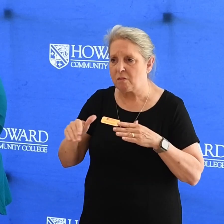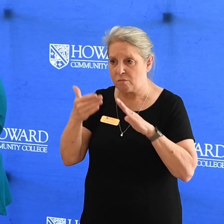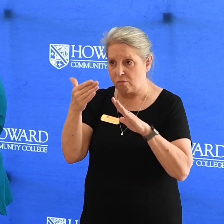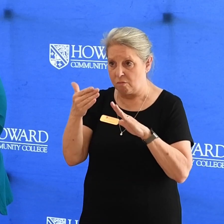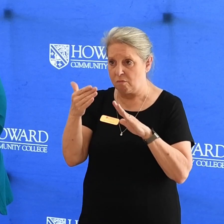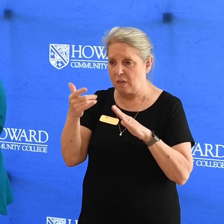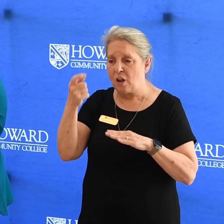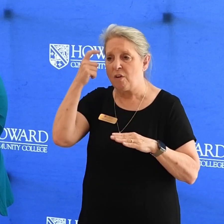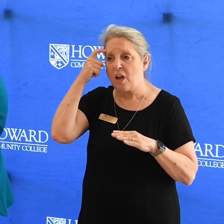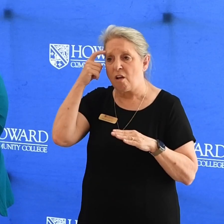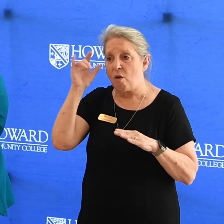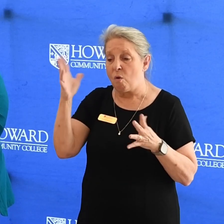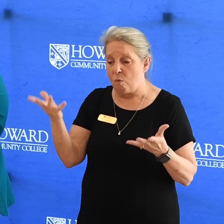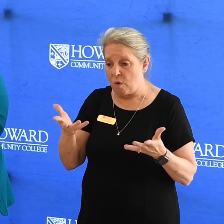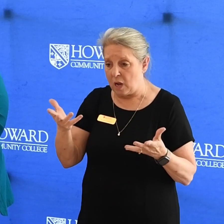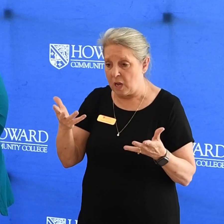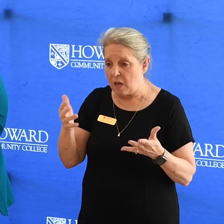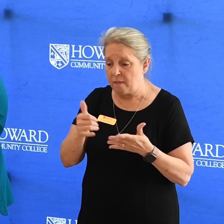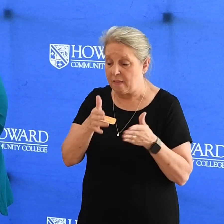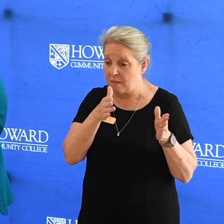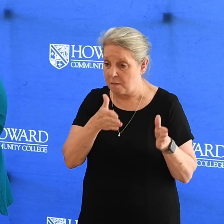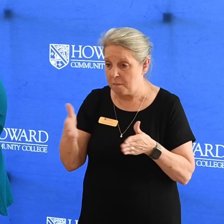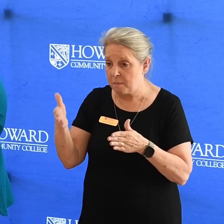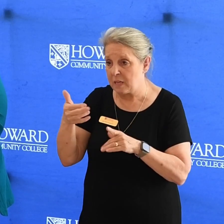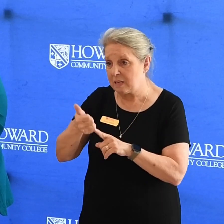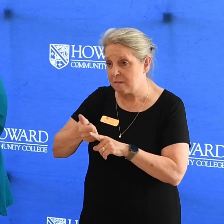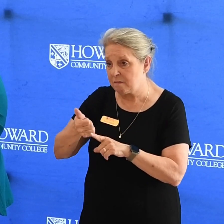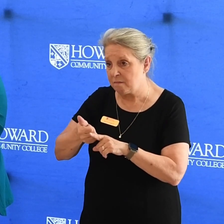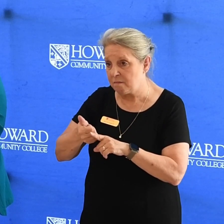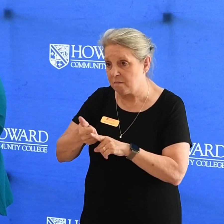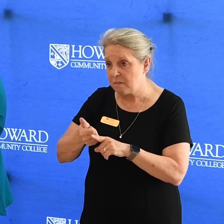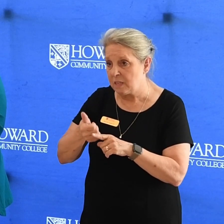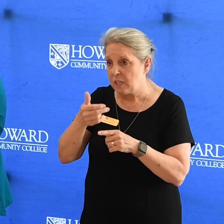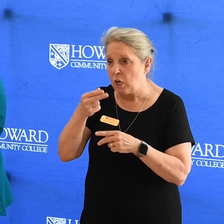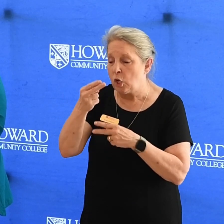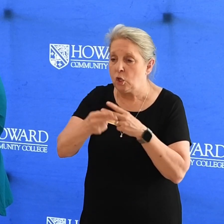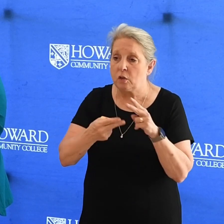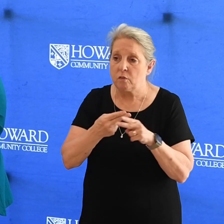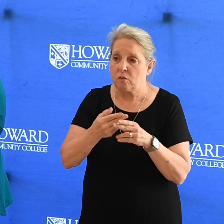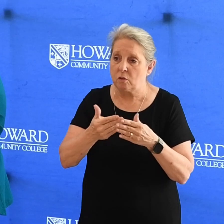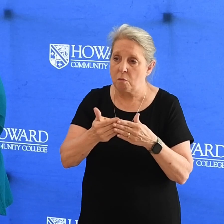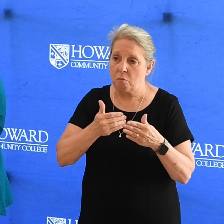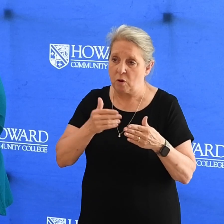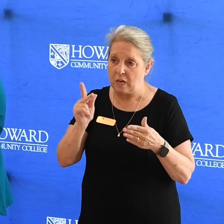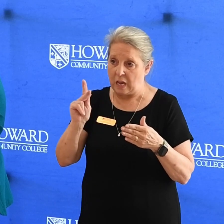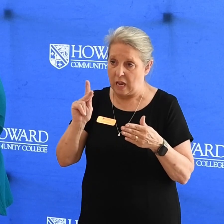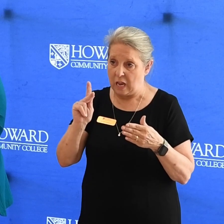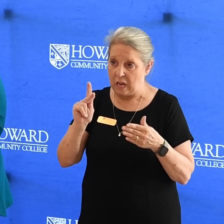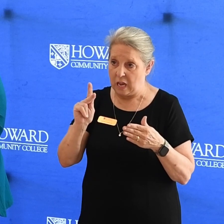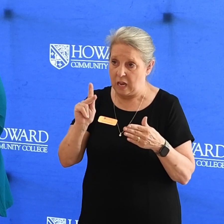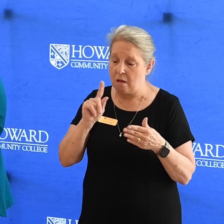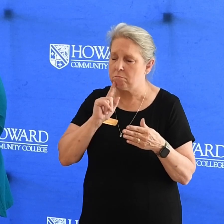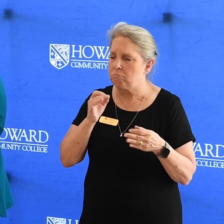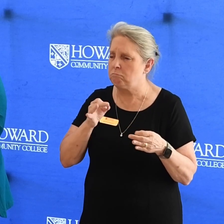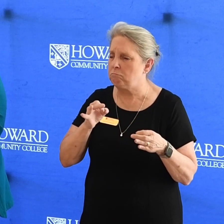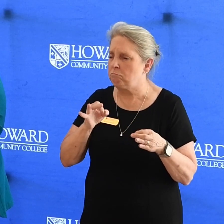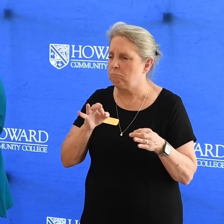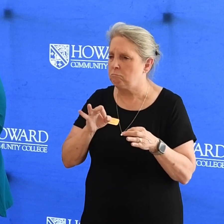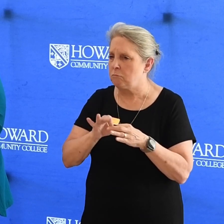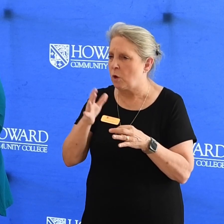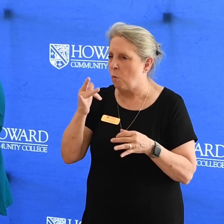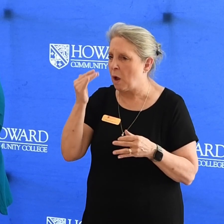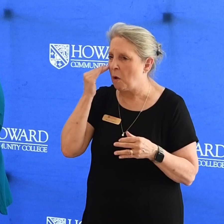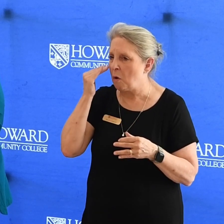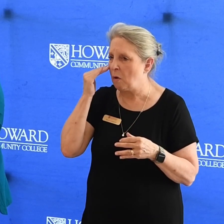And recognizing also that the blueprint deals with universal pre-K, which is so important because we